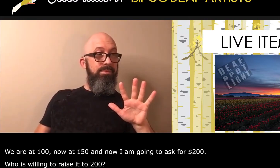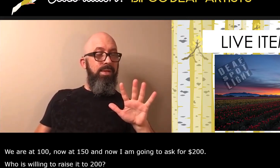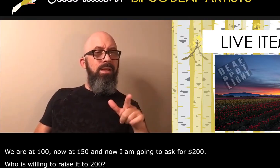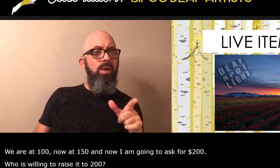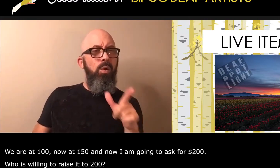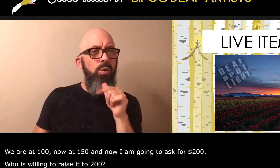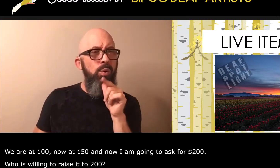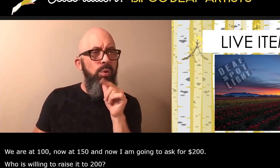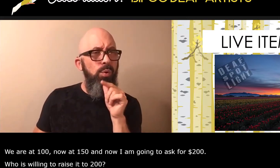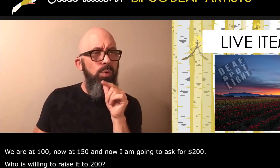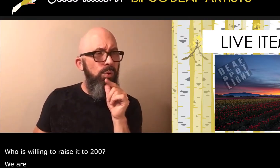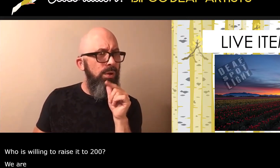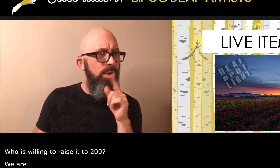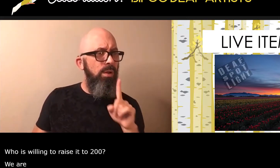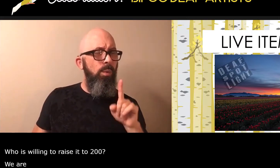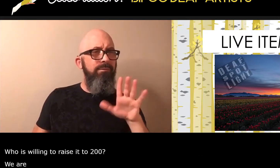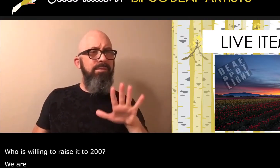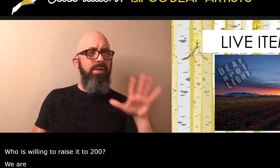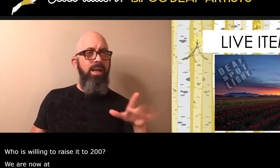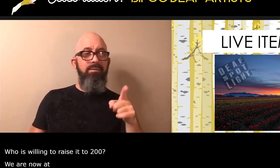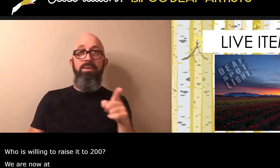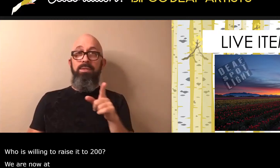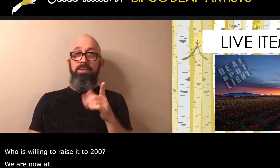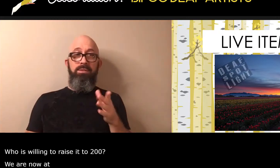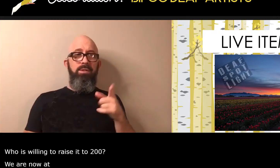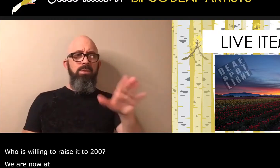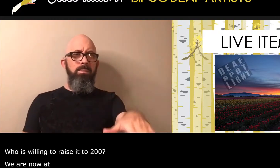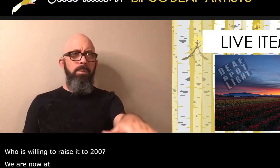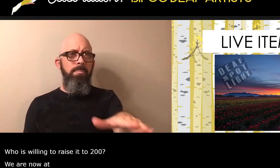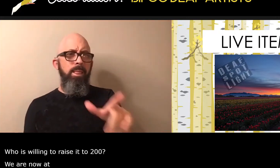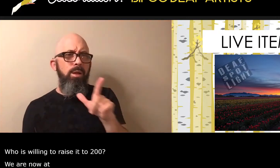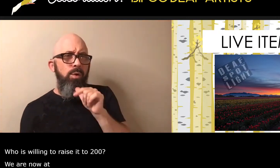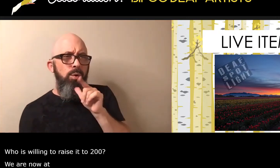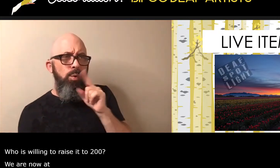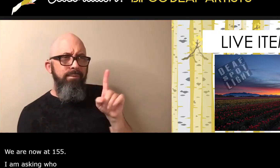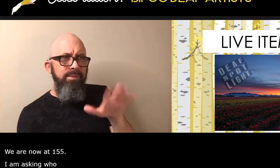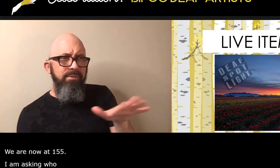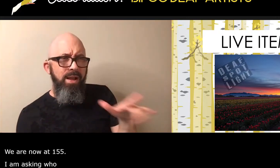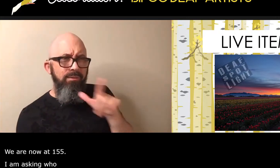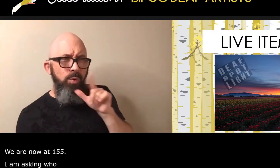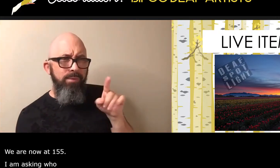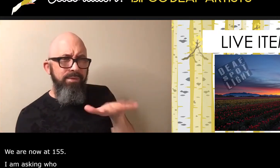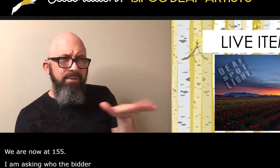We are now at 155. I'm asking who the bidder was.